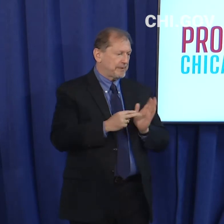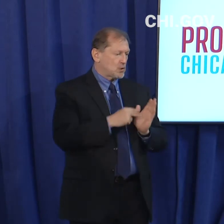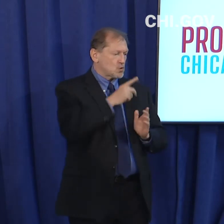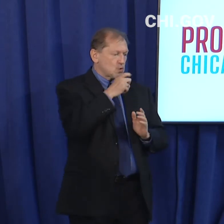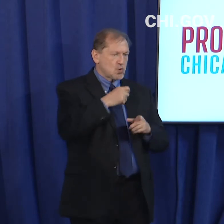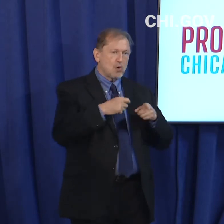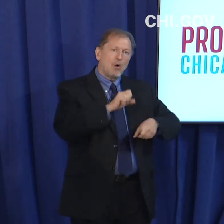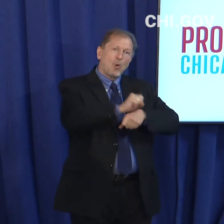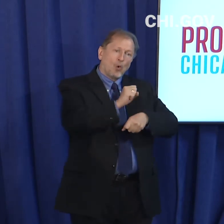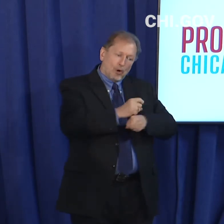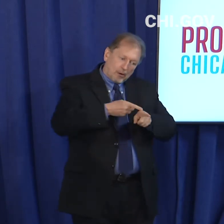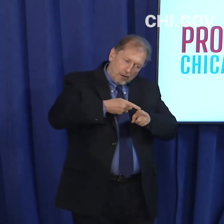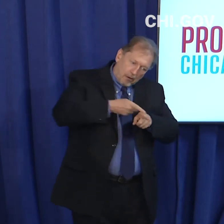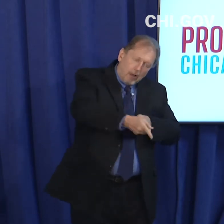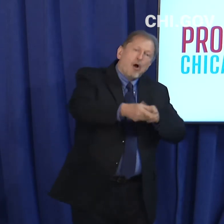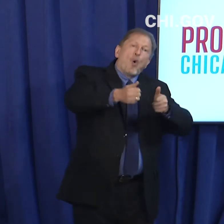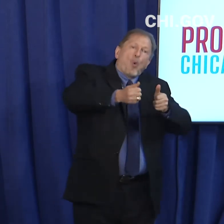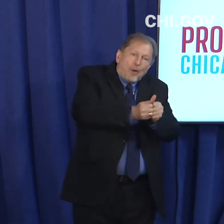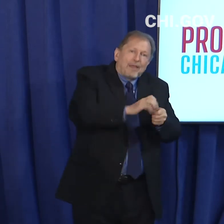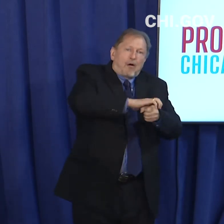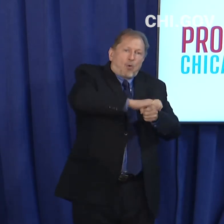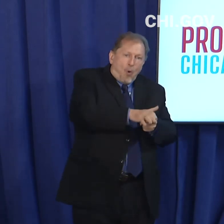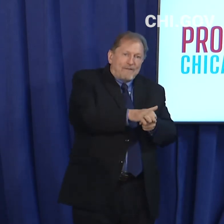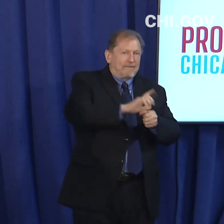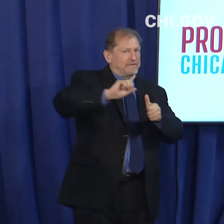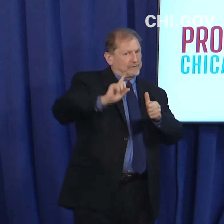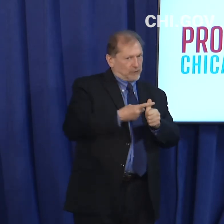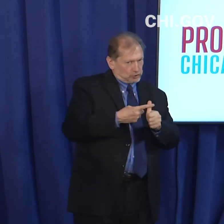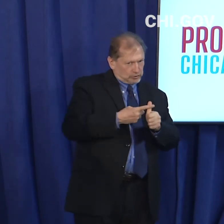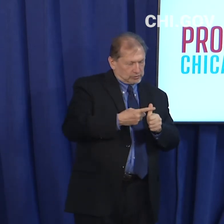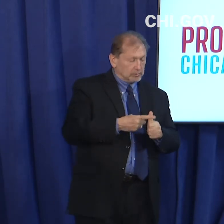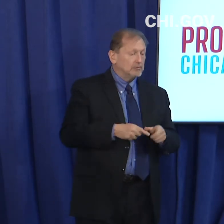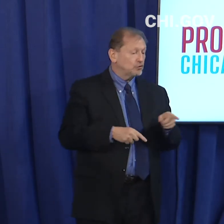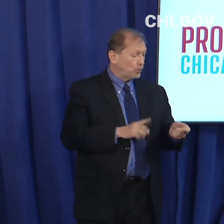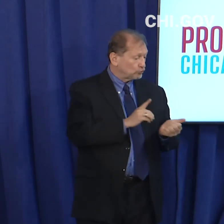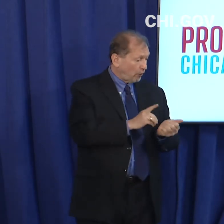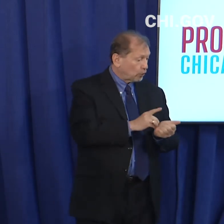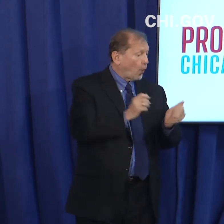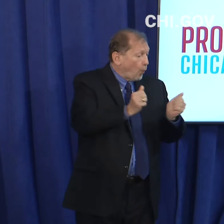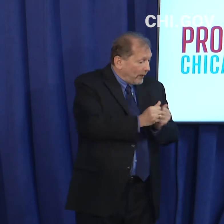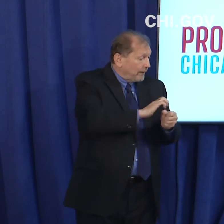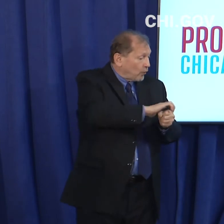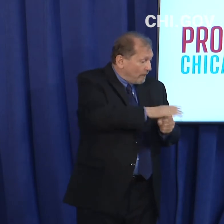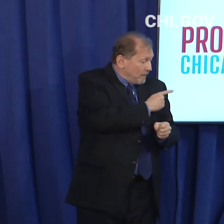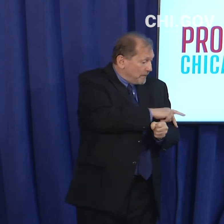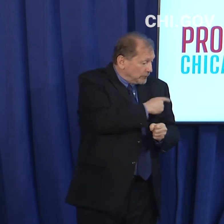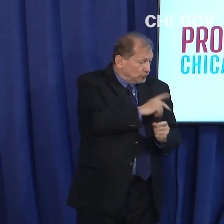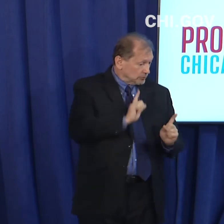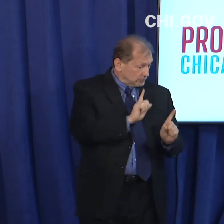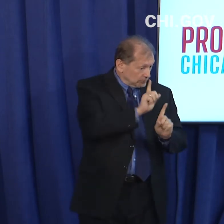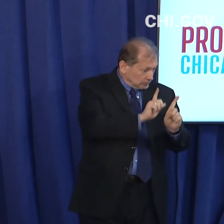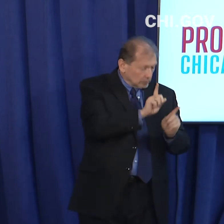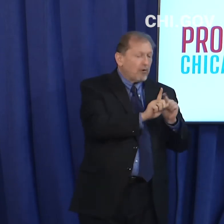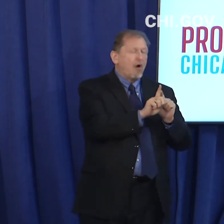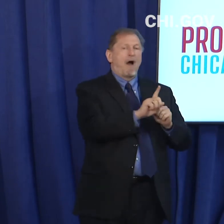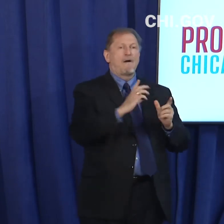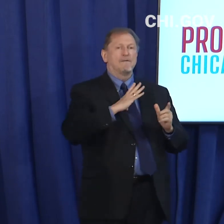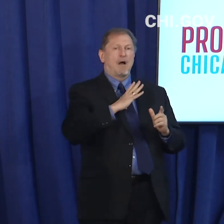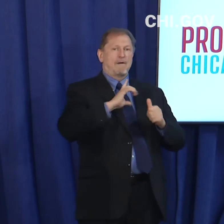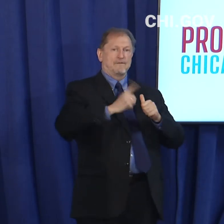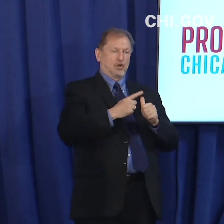are seeing COVID-19 patients, as well as those who are performing procedures that put them at highest risk, will be